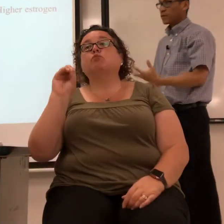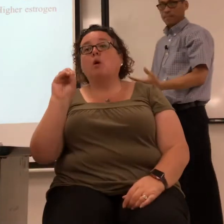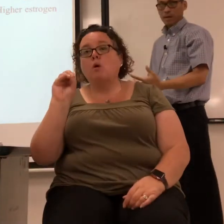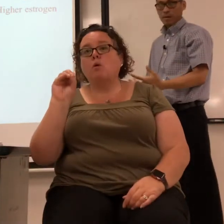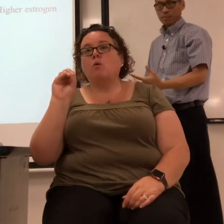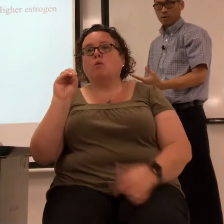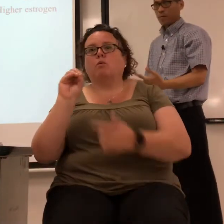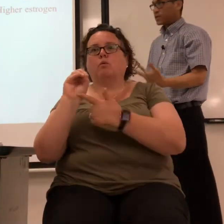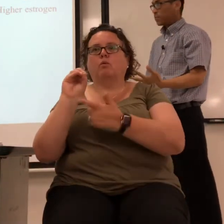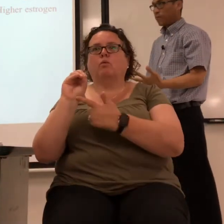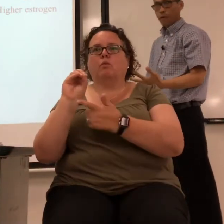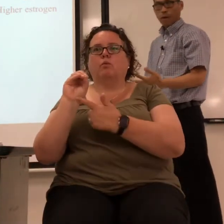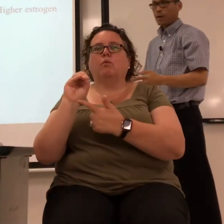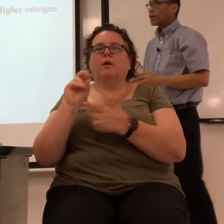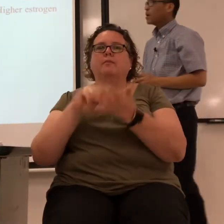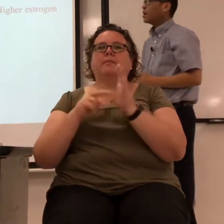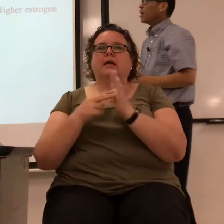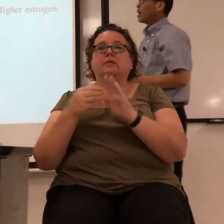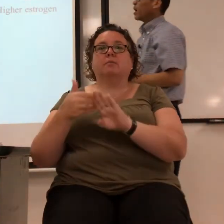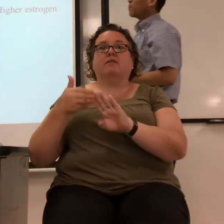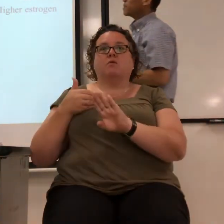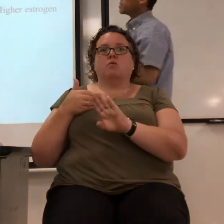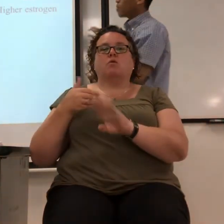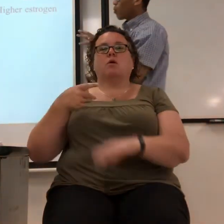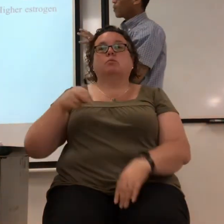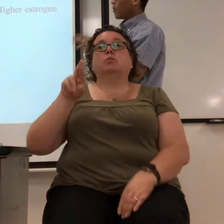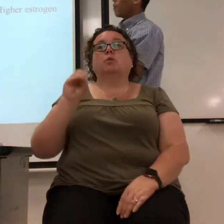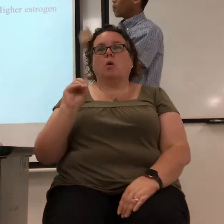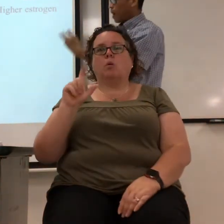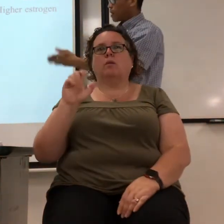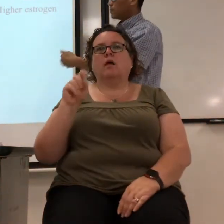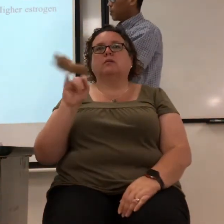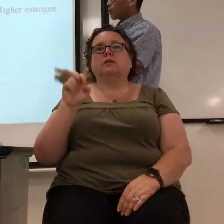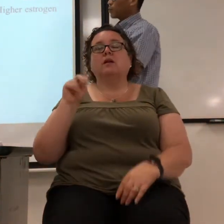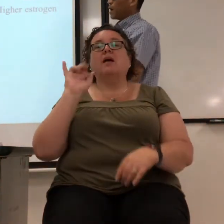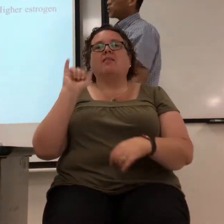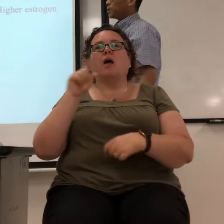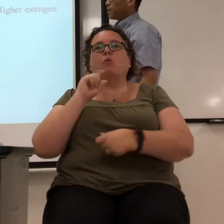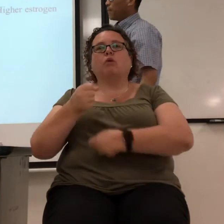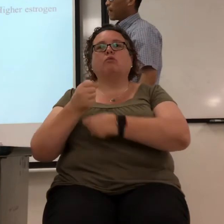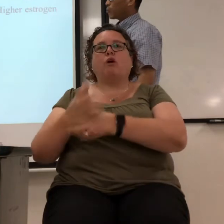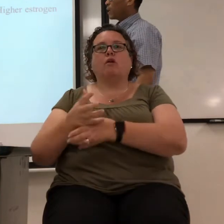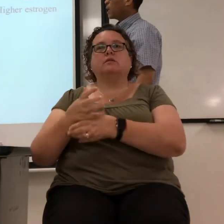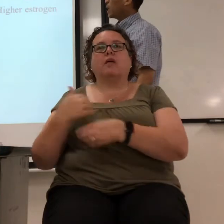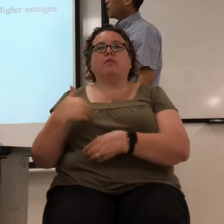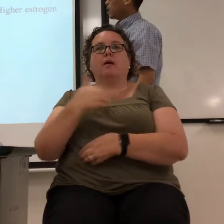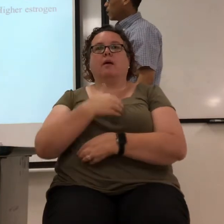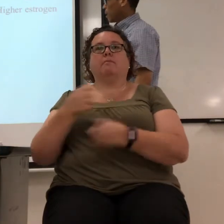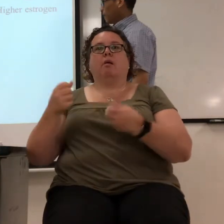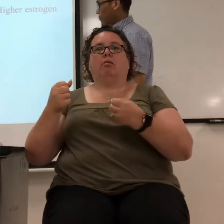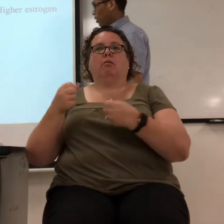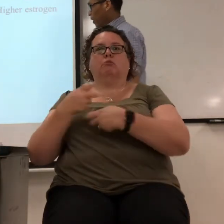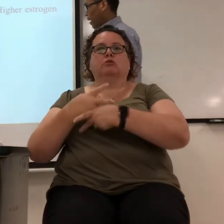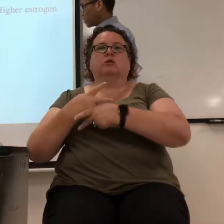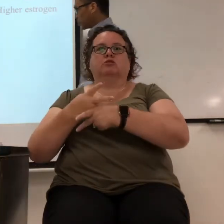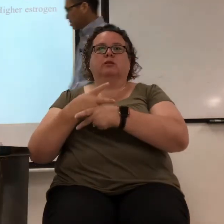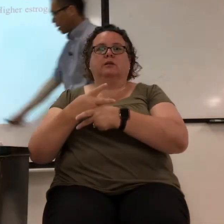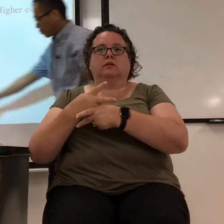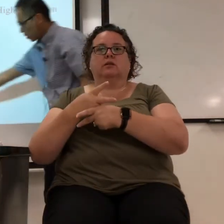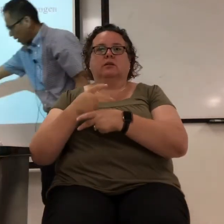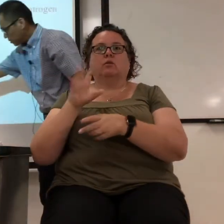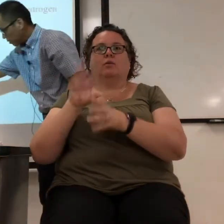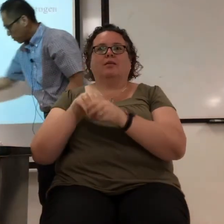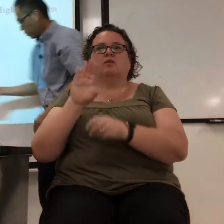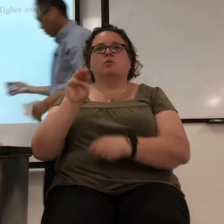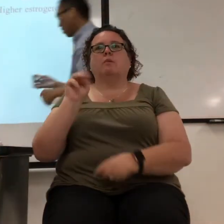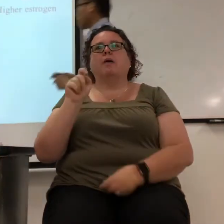pro-lactin, referring to milk, pro means before, this is the hormone that will cause milk production in the mammary glands. It says